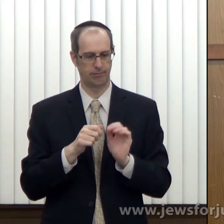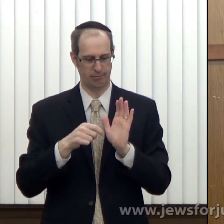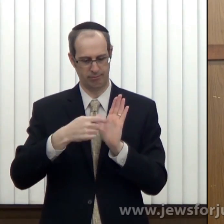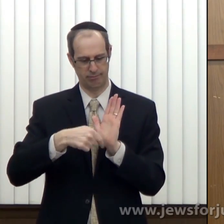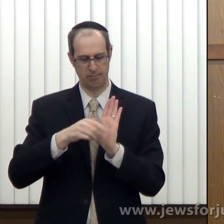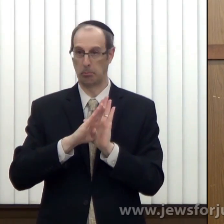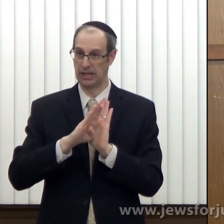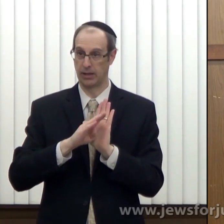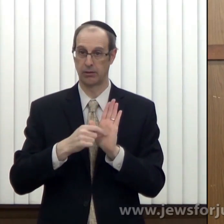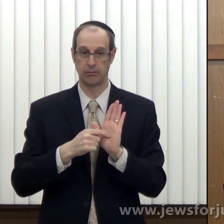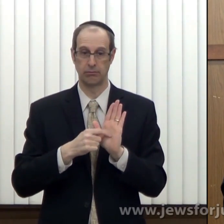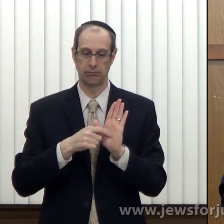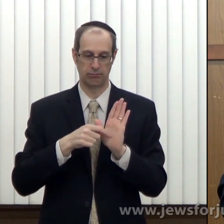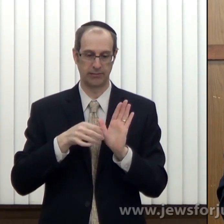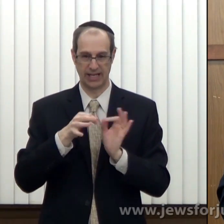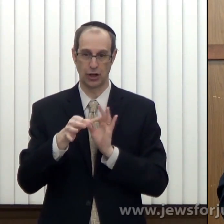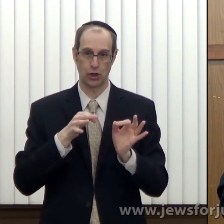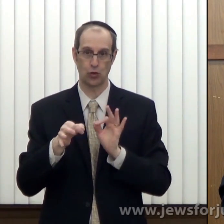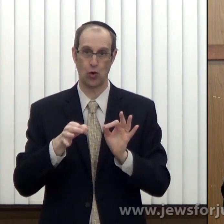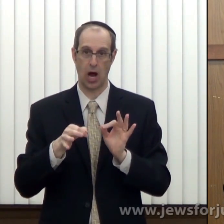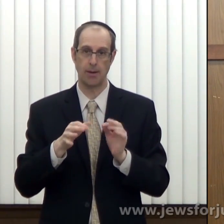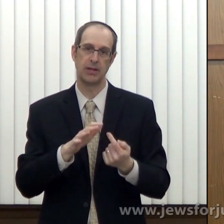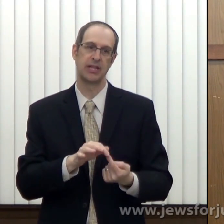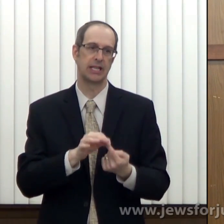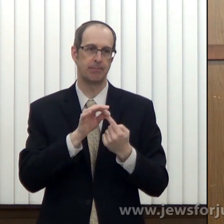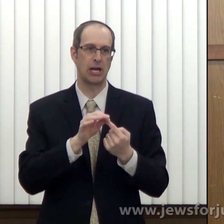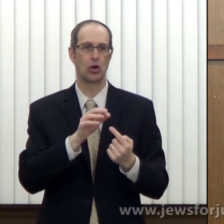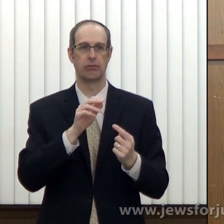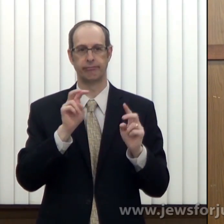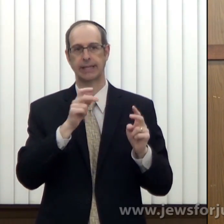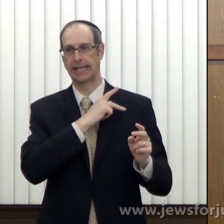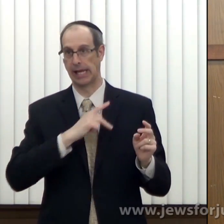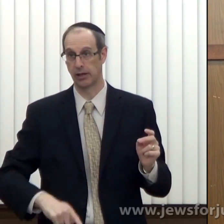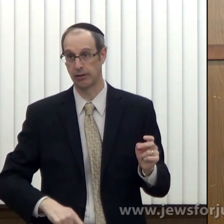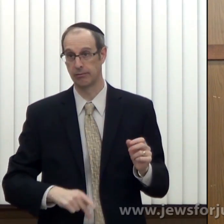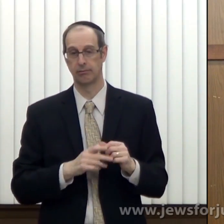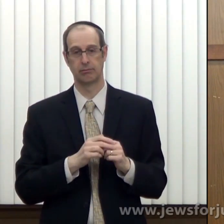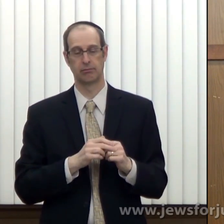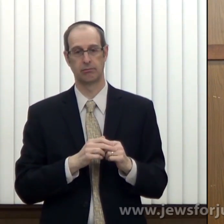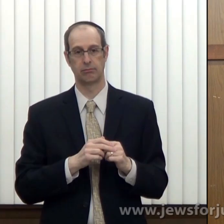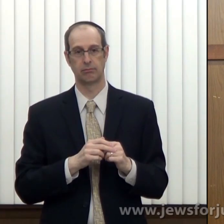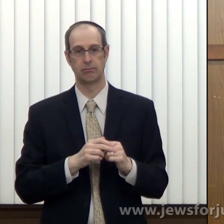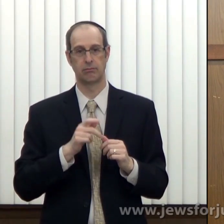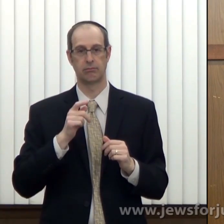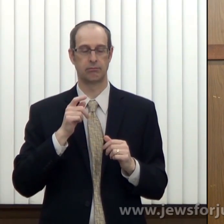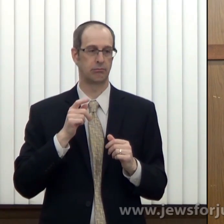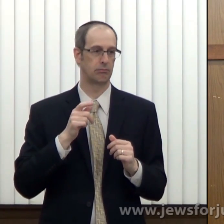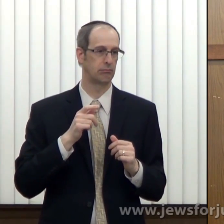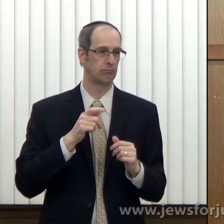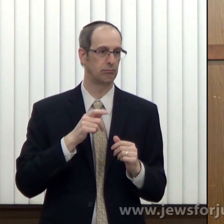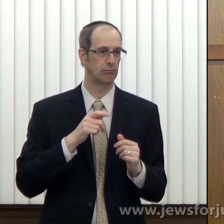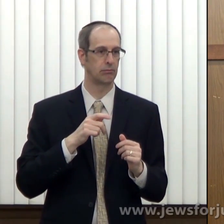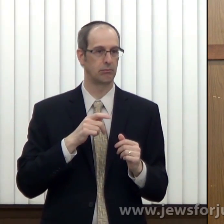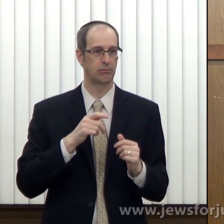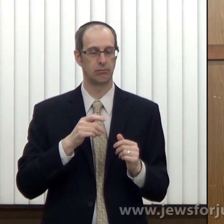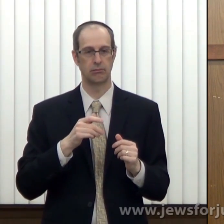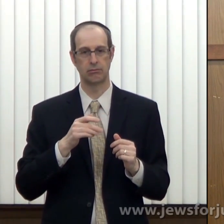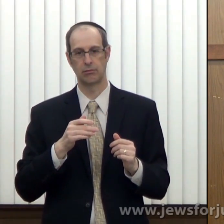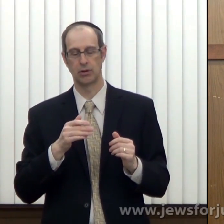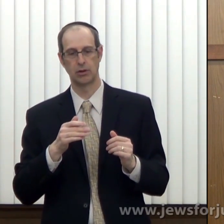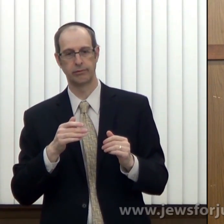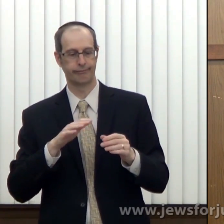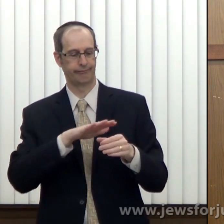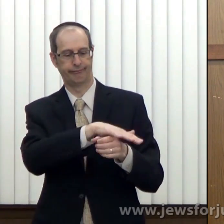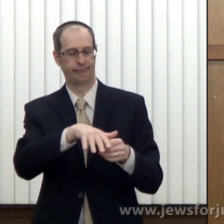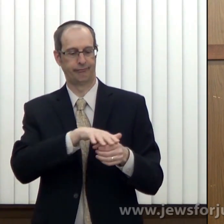that describe this special king who will rule as the leader, as